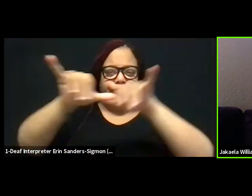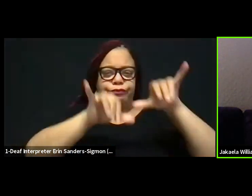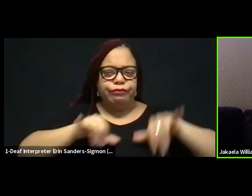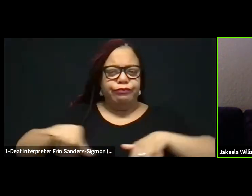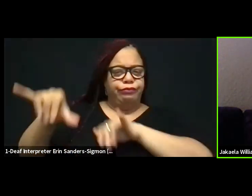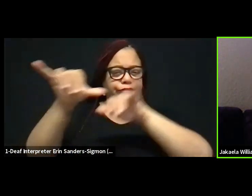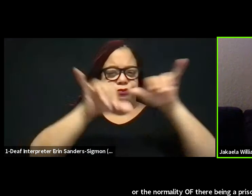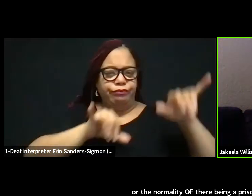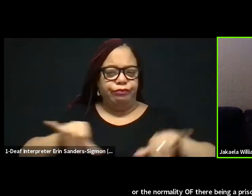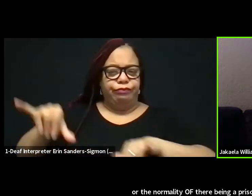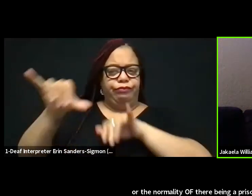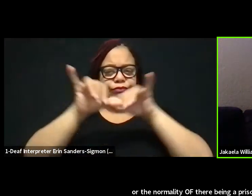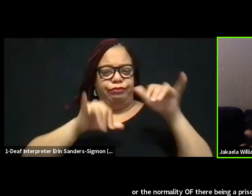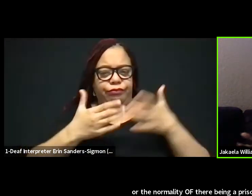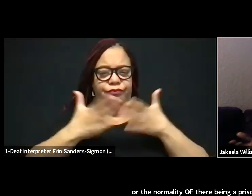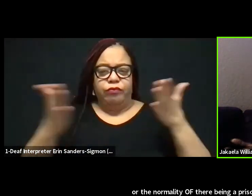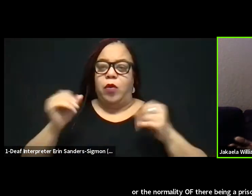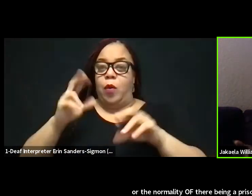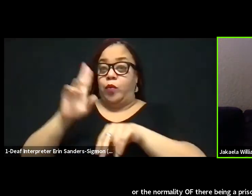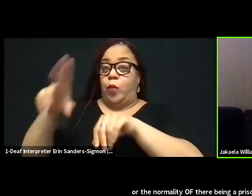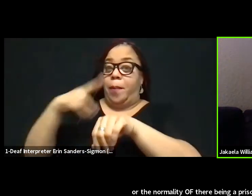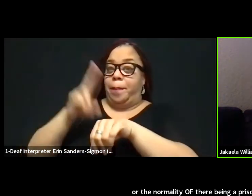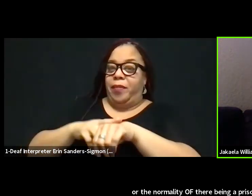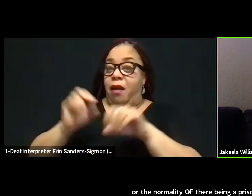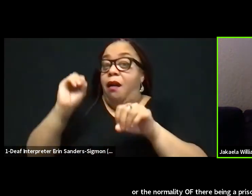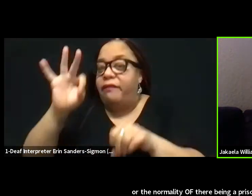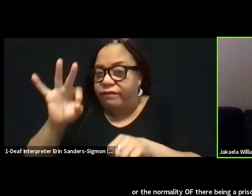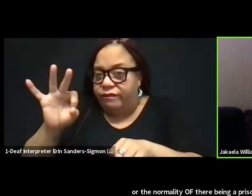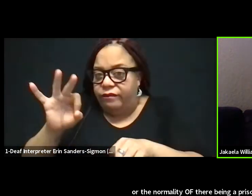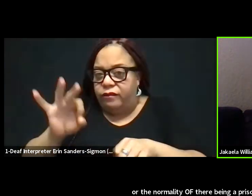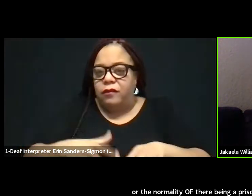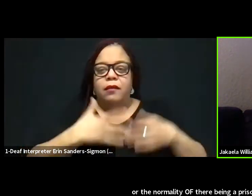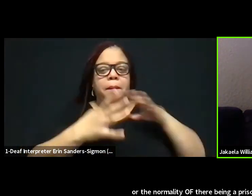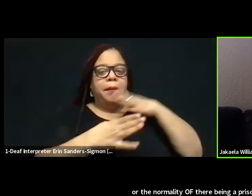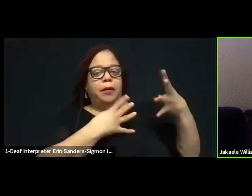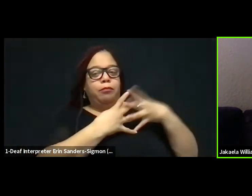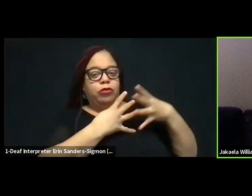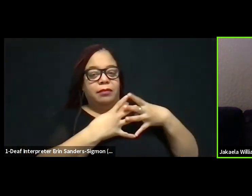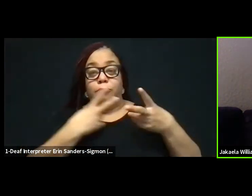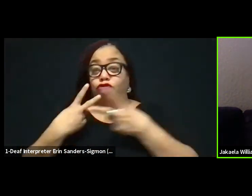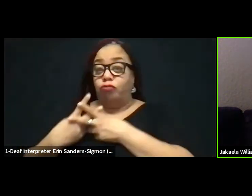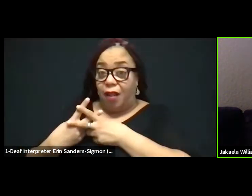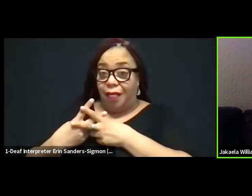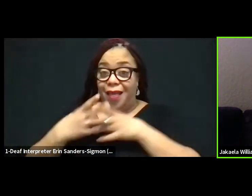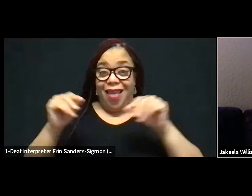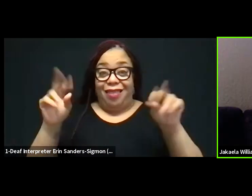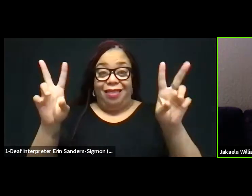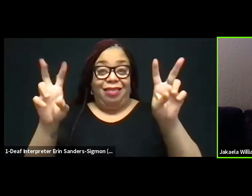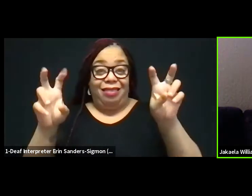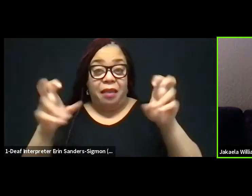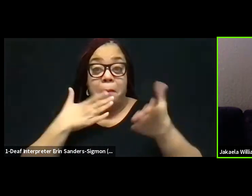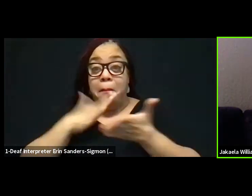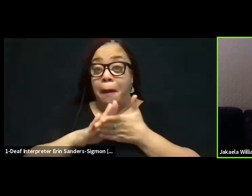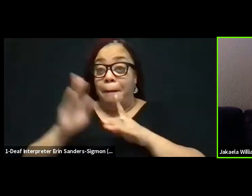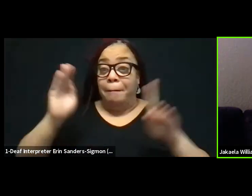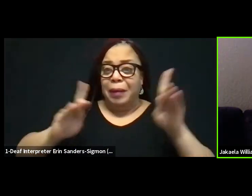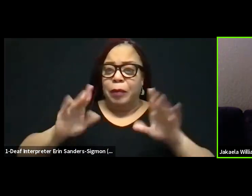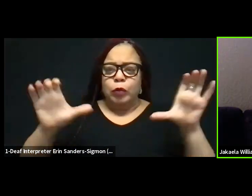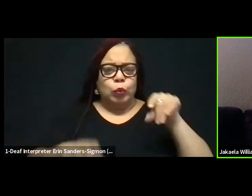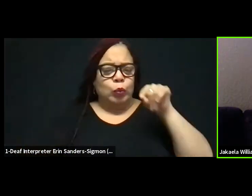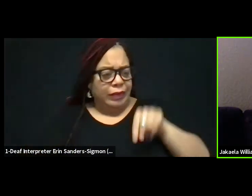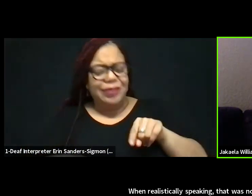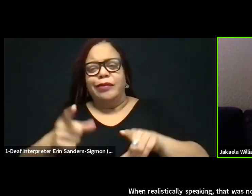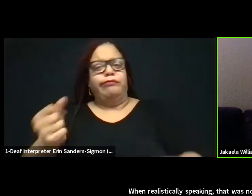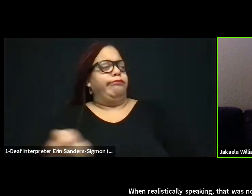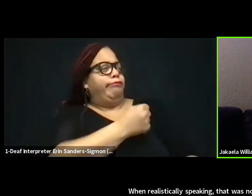here. When in realistically speaking, that was not always a thing. And it became a thing once we were told to